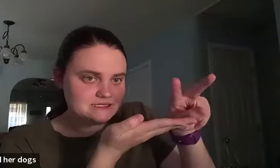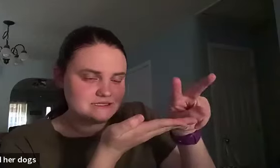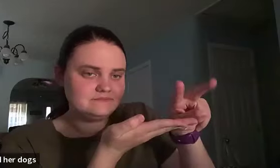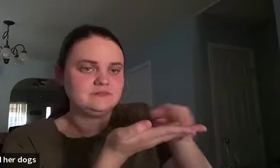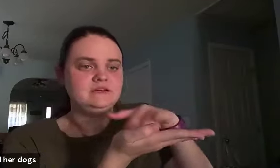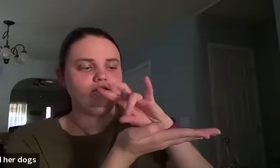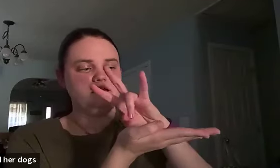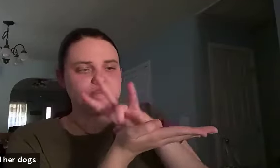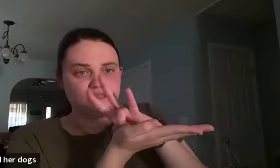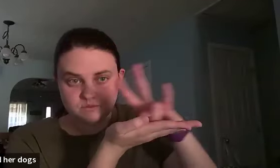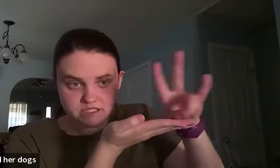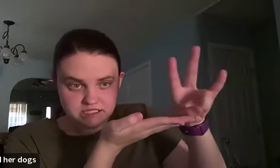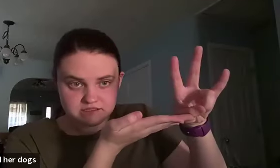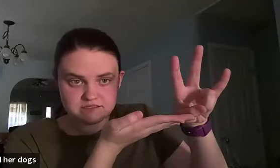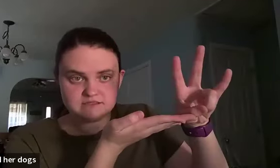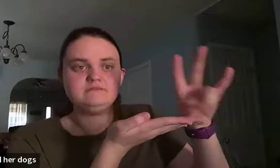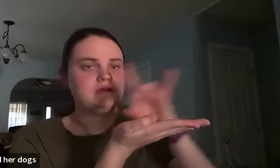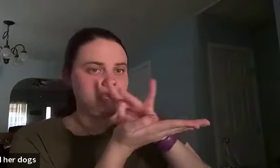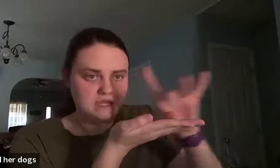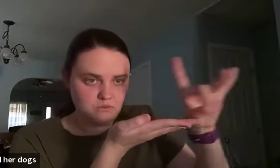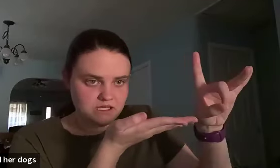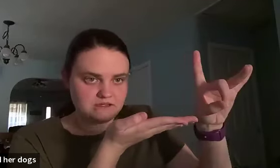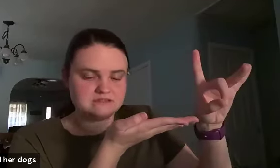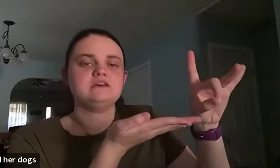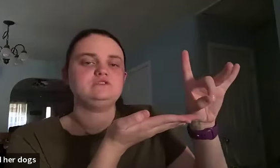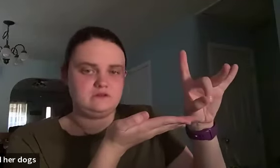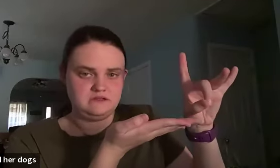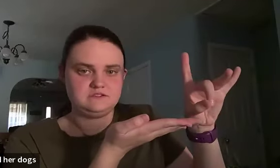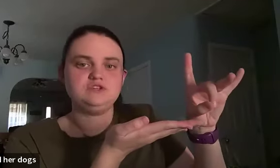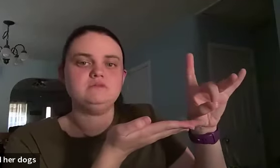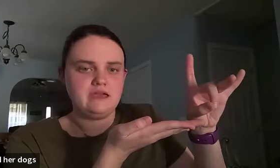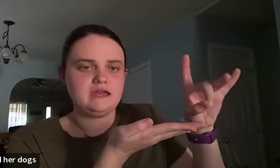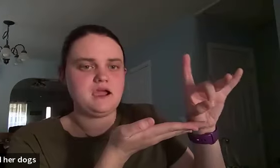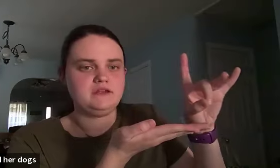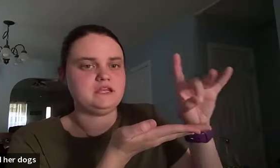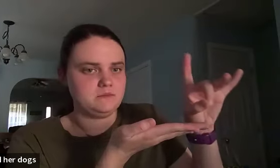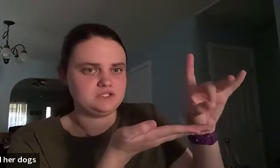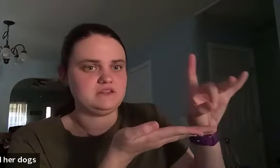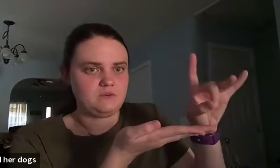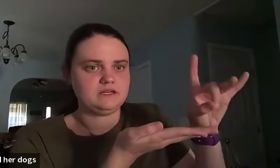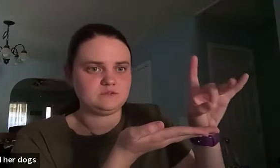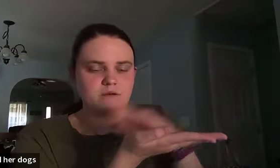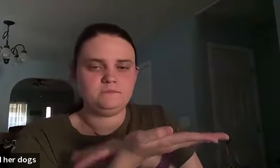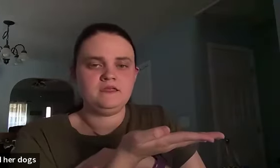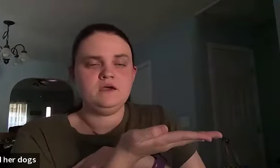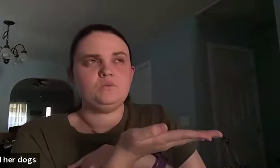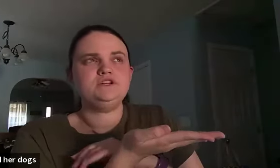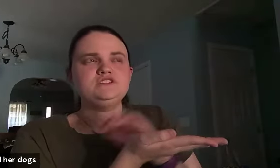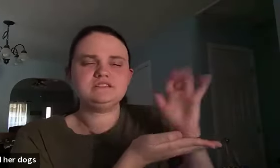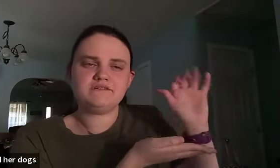weeks, 7 weeks, 8 weeks, that sort of thing. So you can add the numbers to that one as well. When you start to have